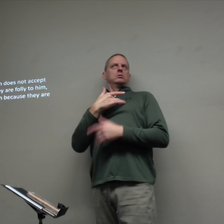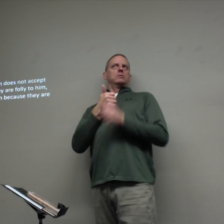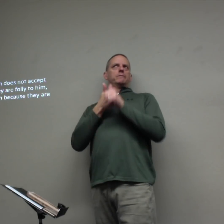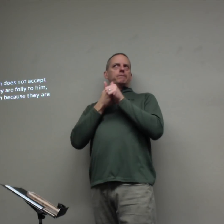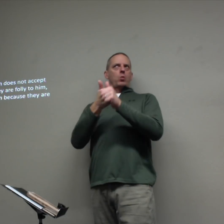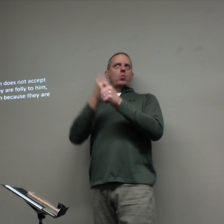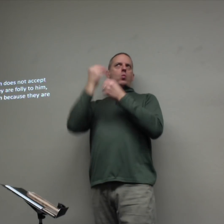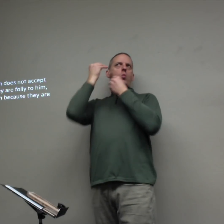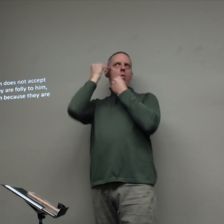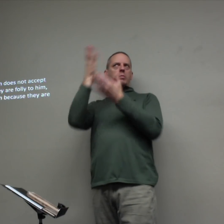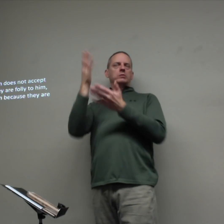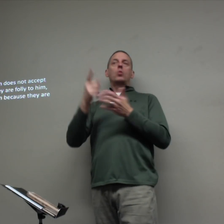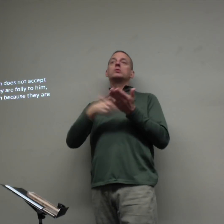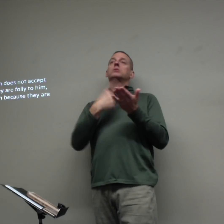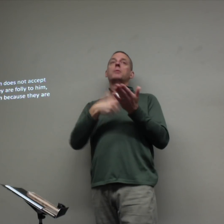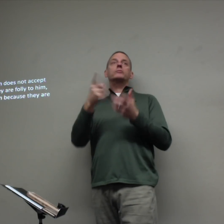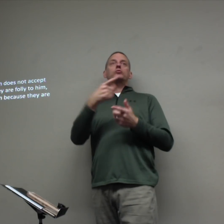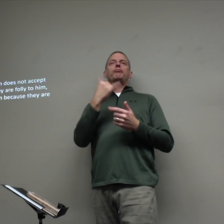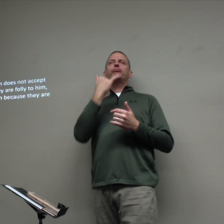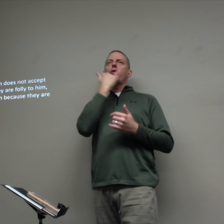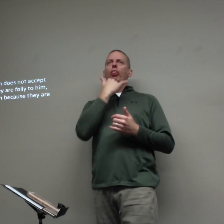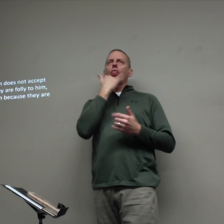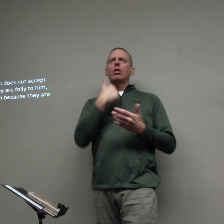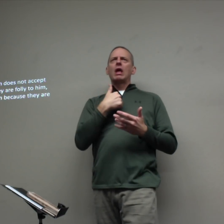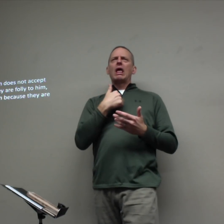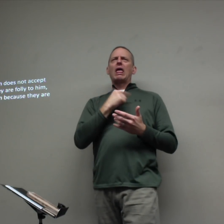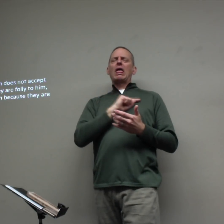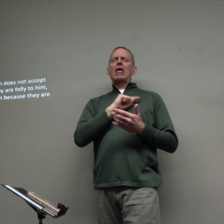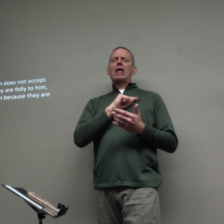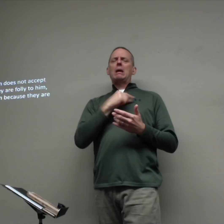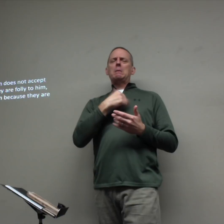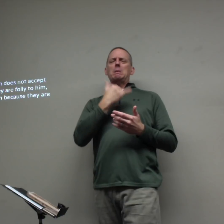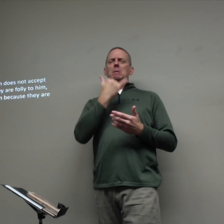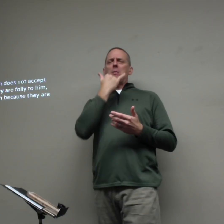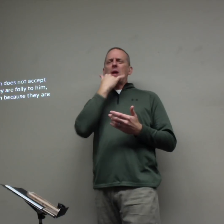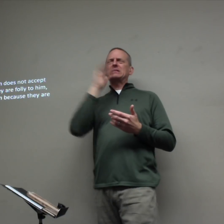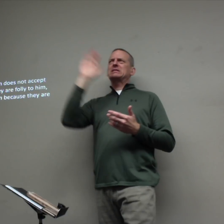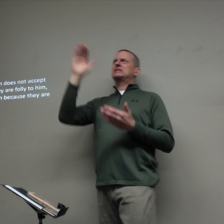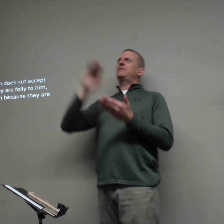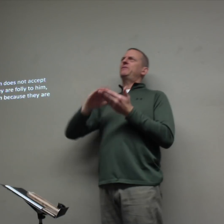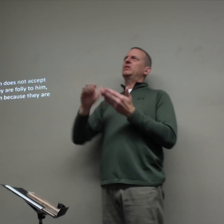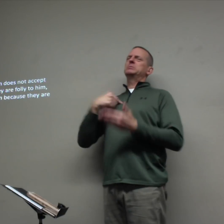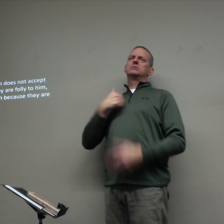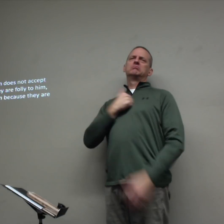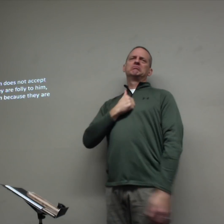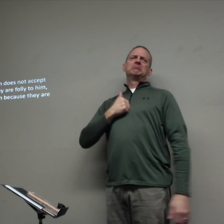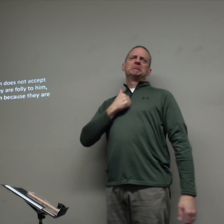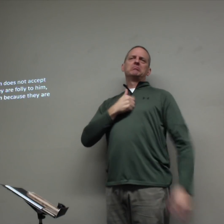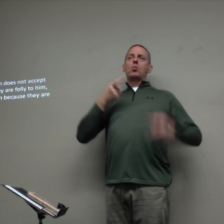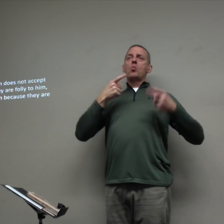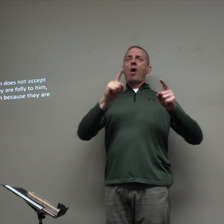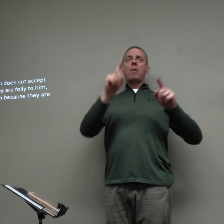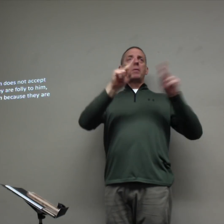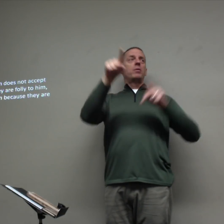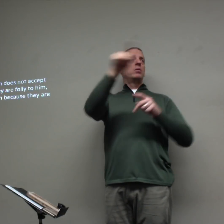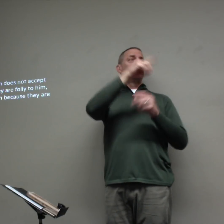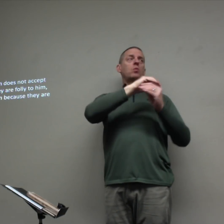that. And they know to follow and obey God. Sometimes you wrong and you feel bad and you ask God